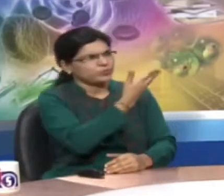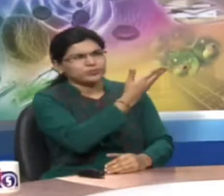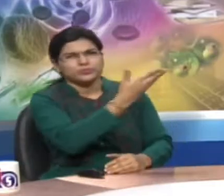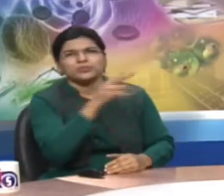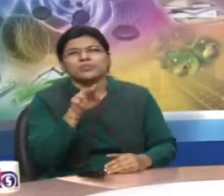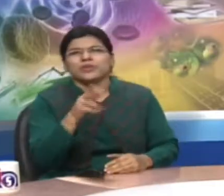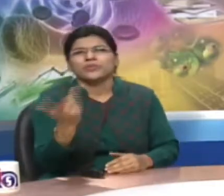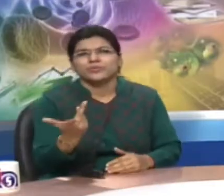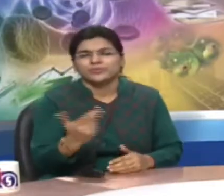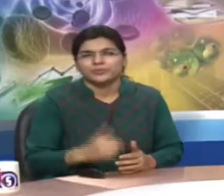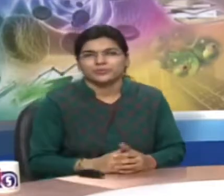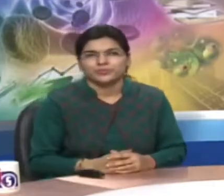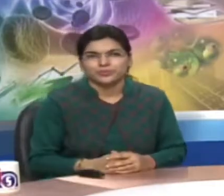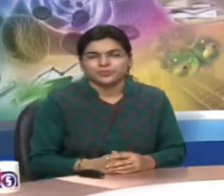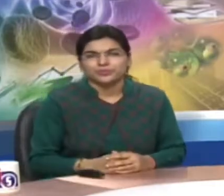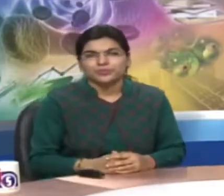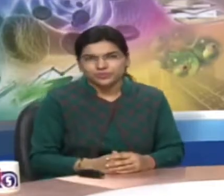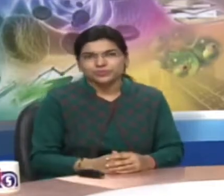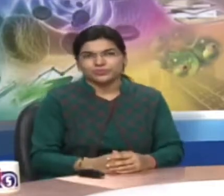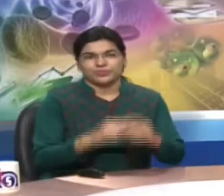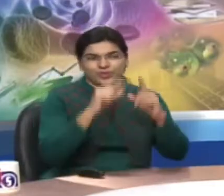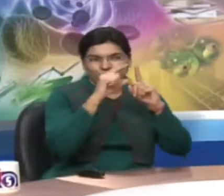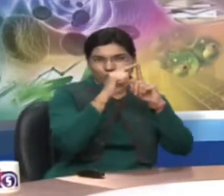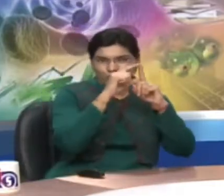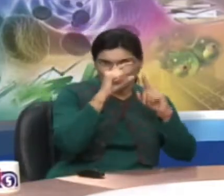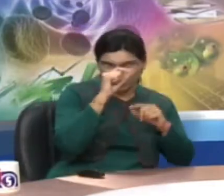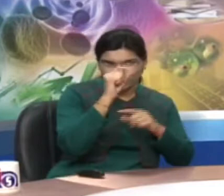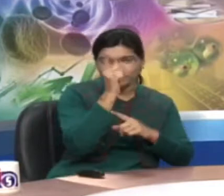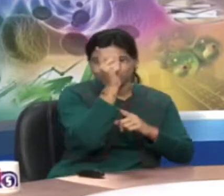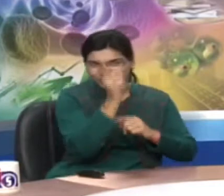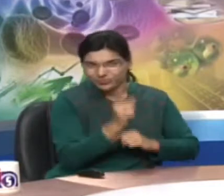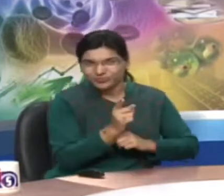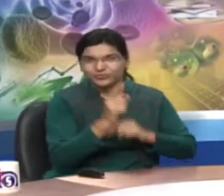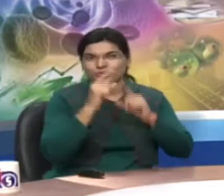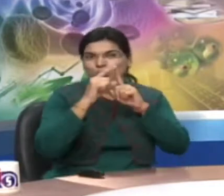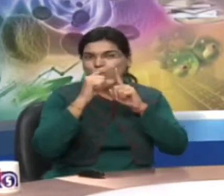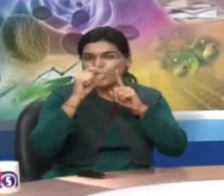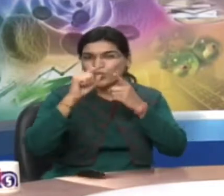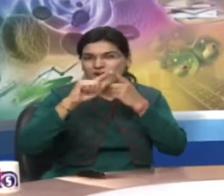So you know that do or does and is and are.